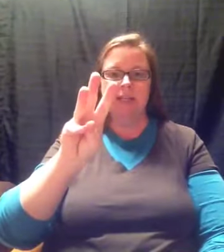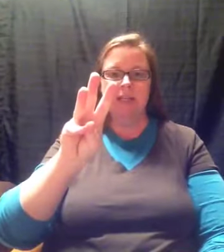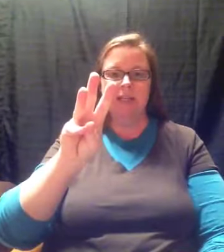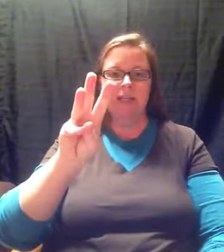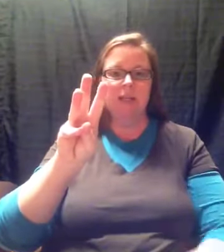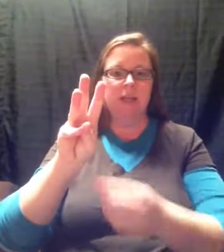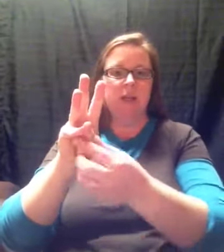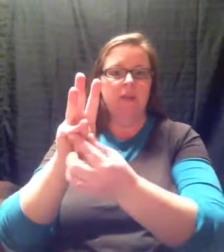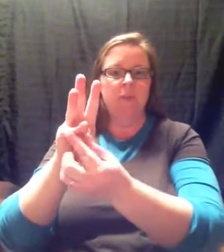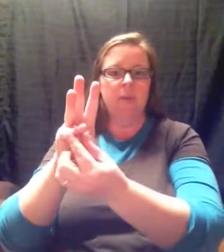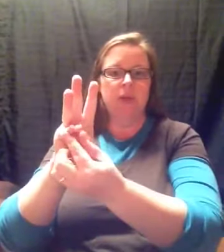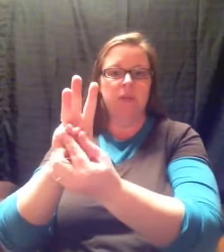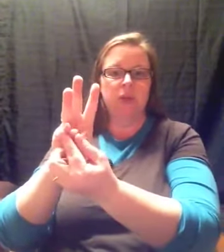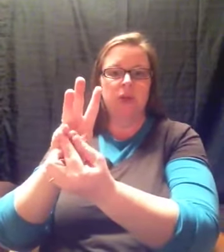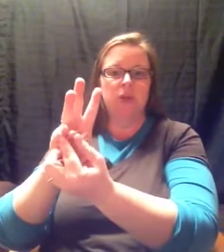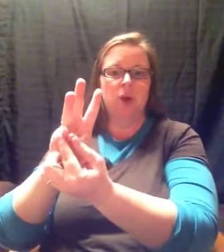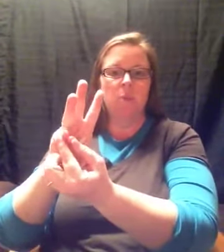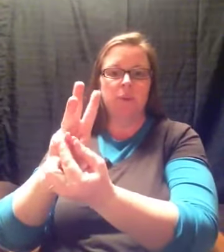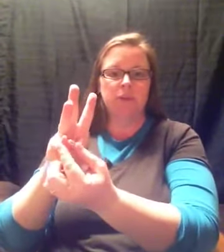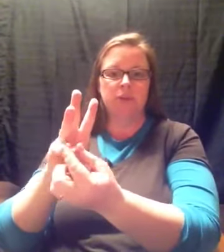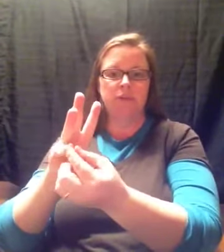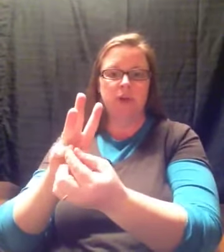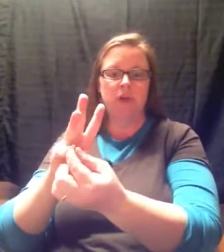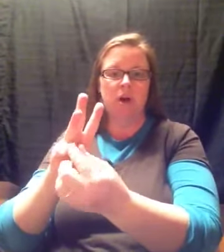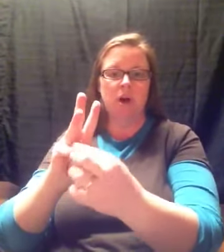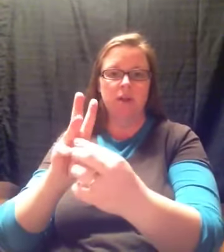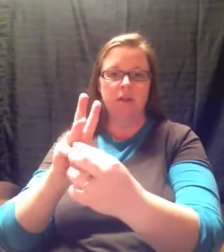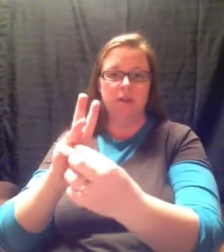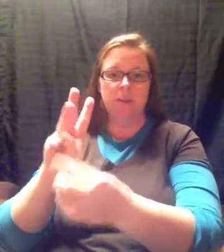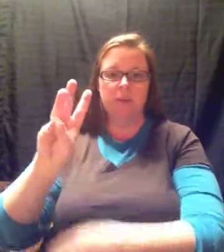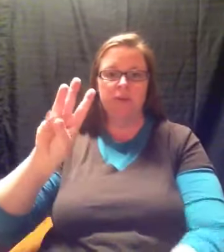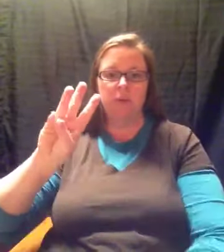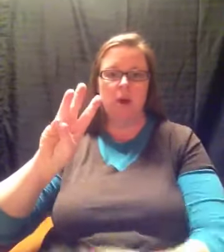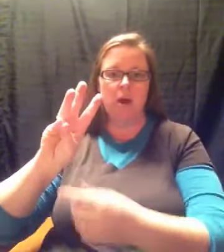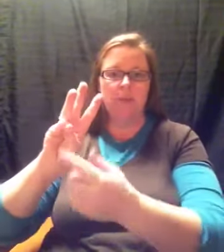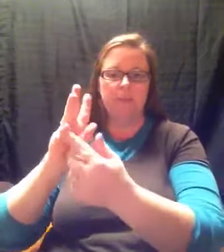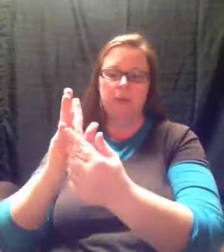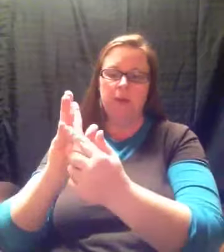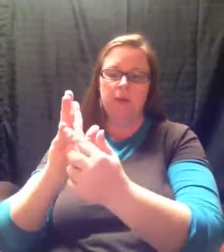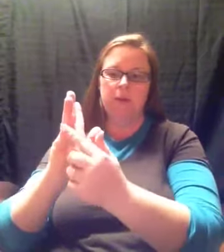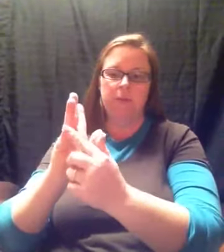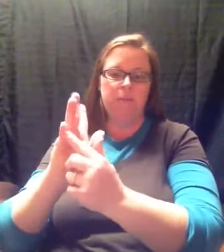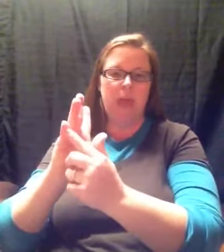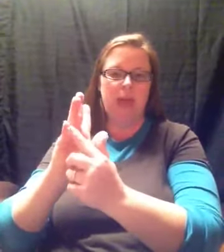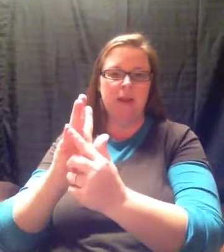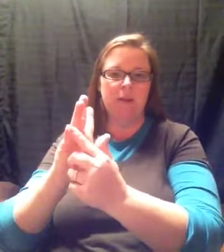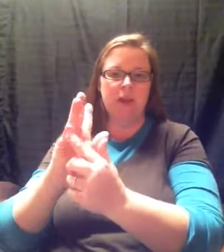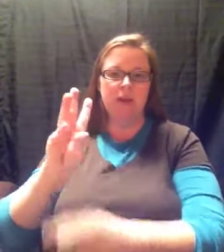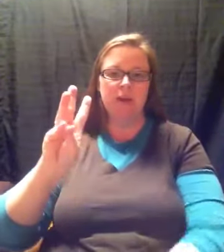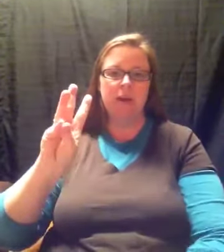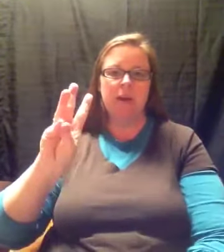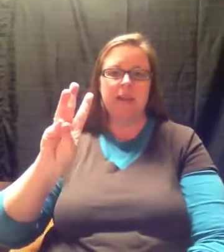16. You want to make sure that you don't put your finger on the tip of your palm. This padding right here, that's